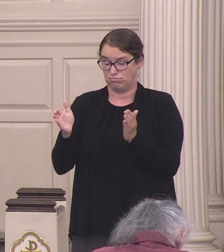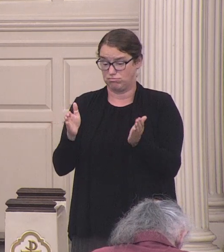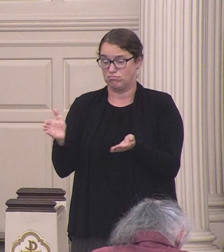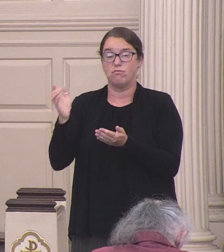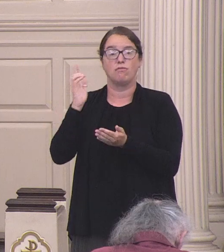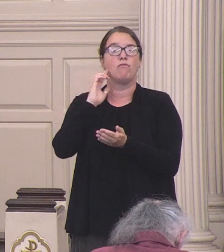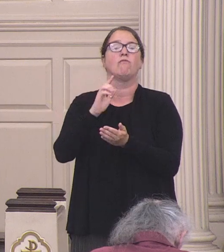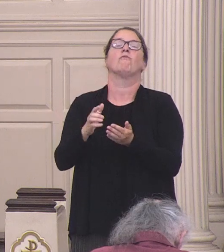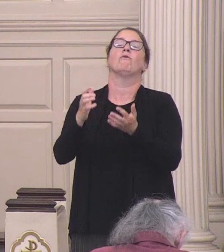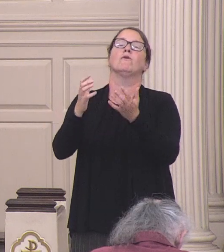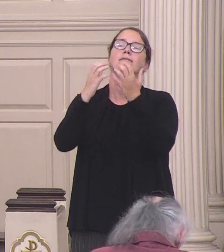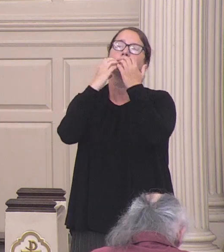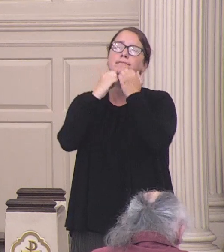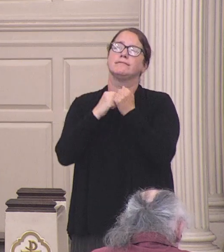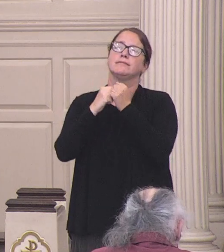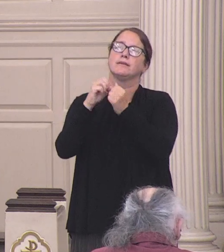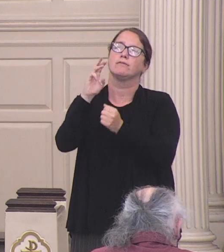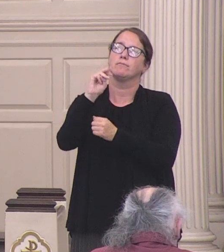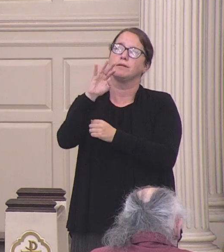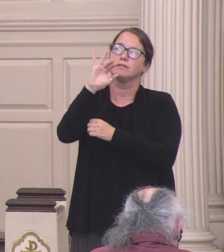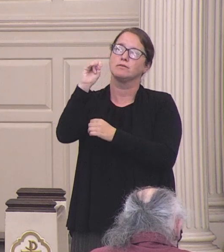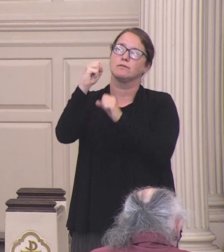sacred mysteries.